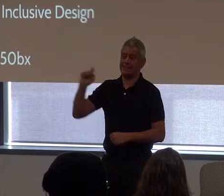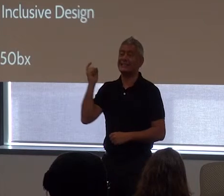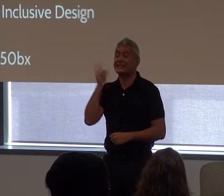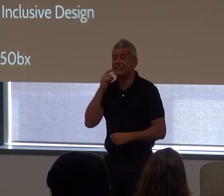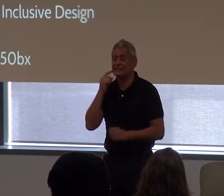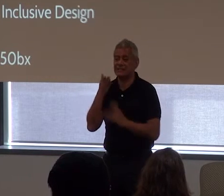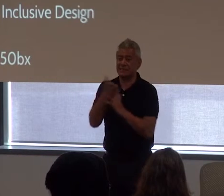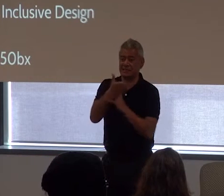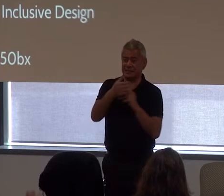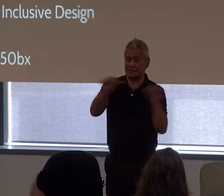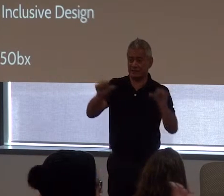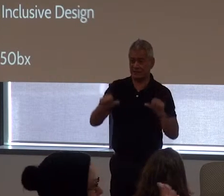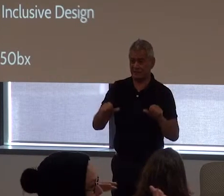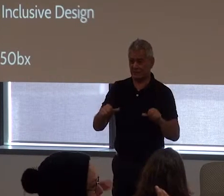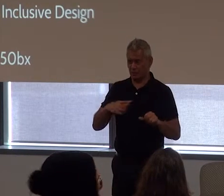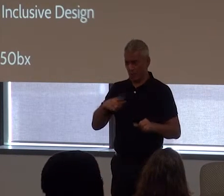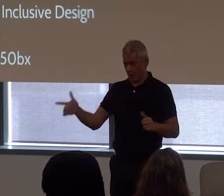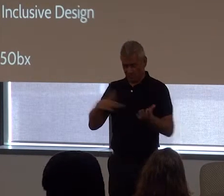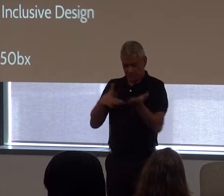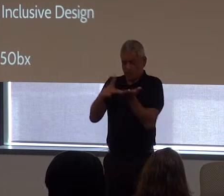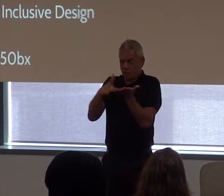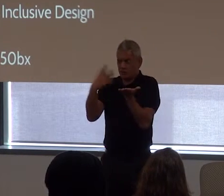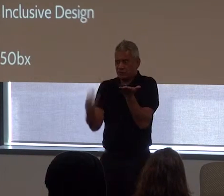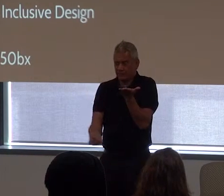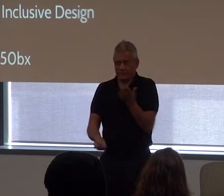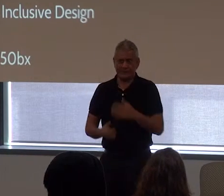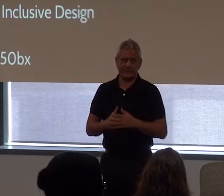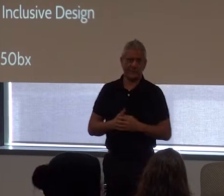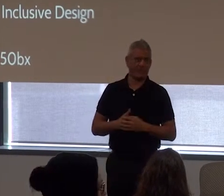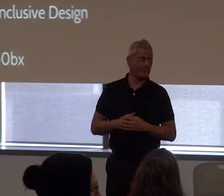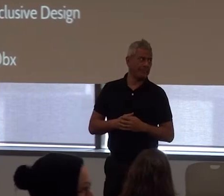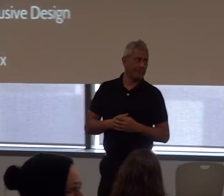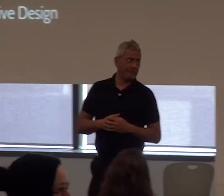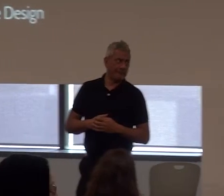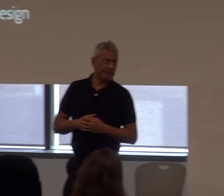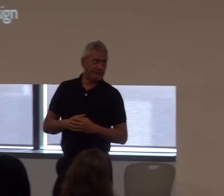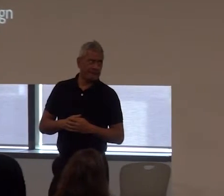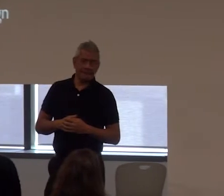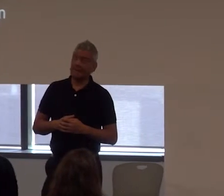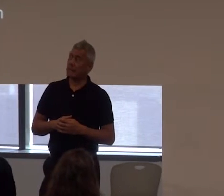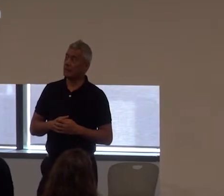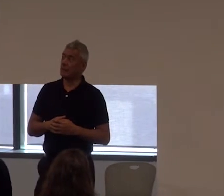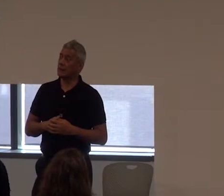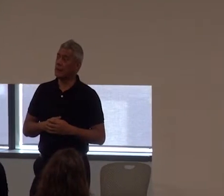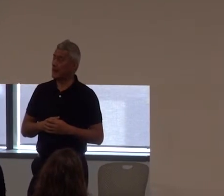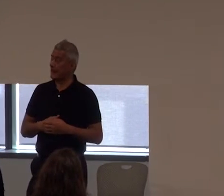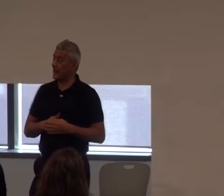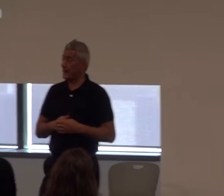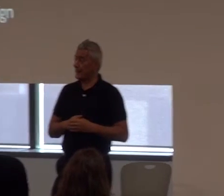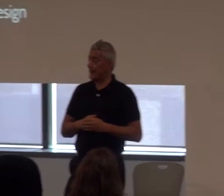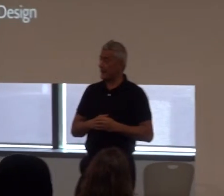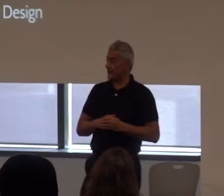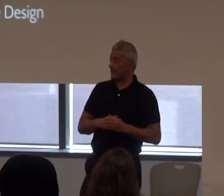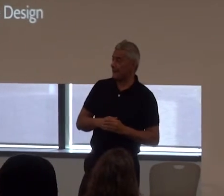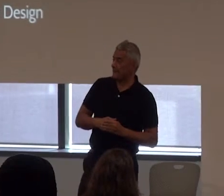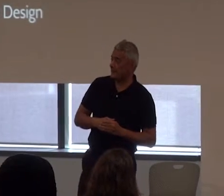Yeah. You know. You can look at the two of them together. Certainly, SEO and accessibility, like I was talking about before, they meld very well